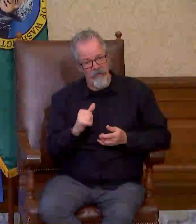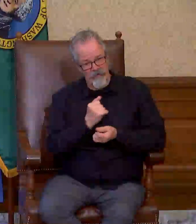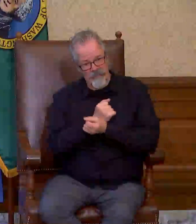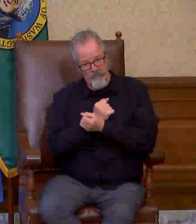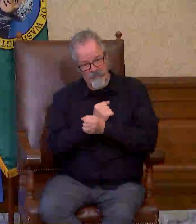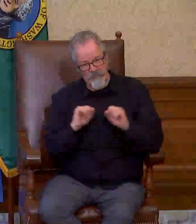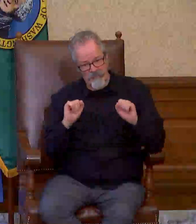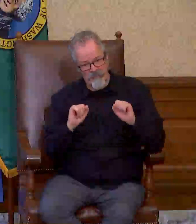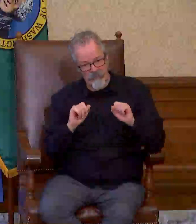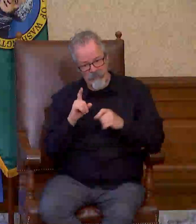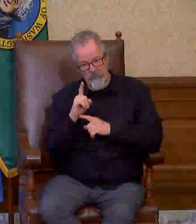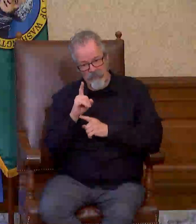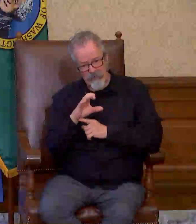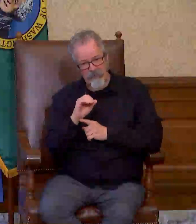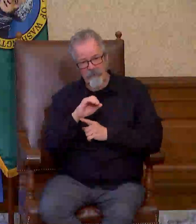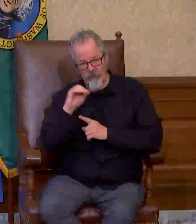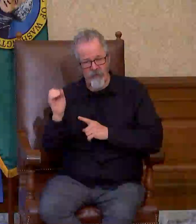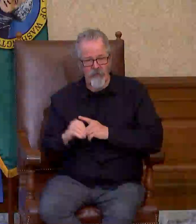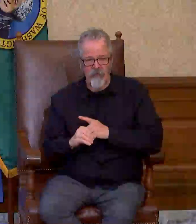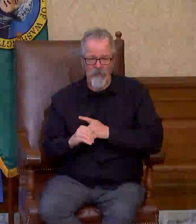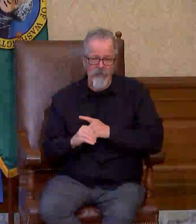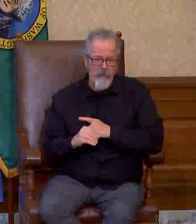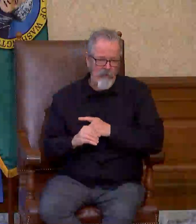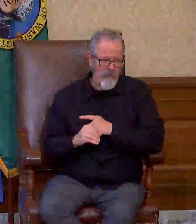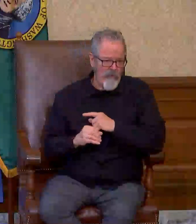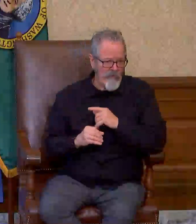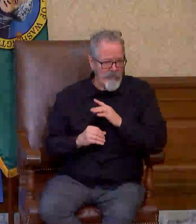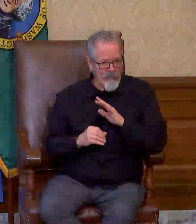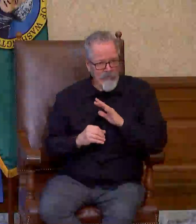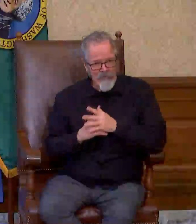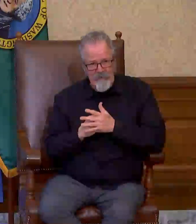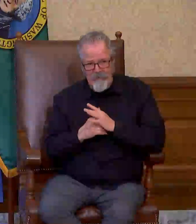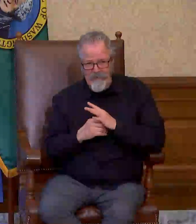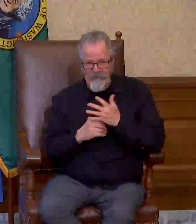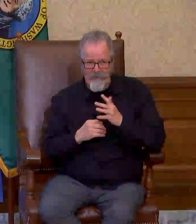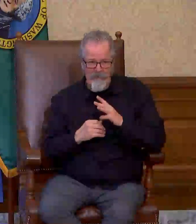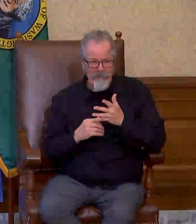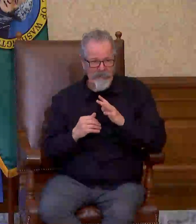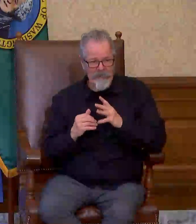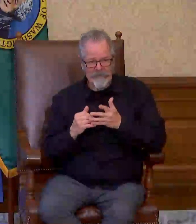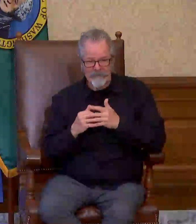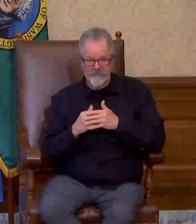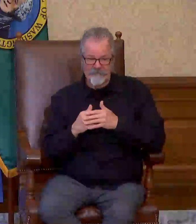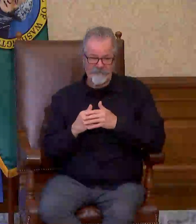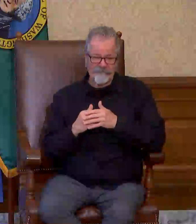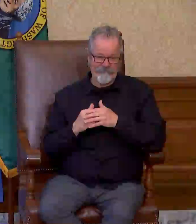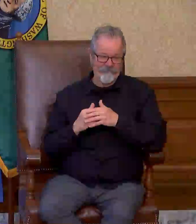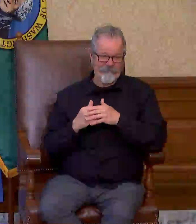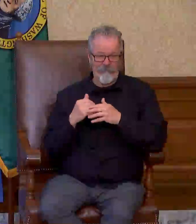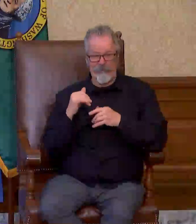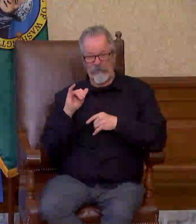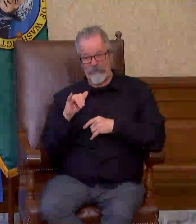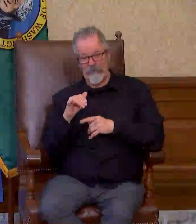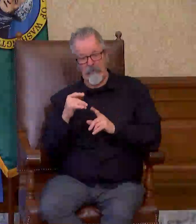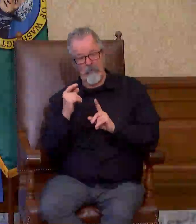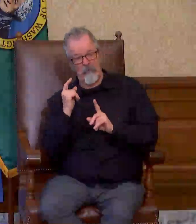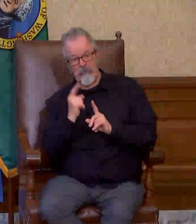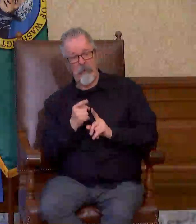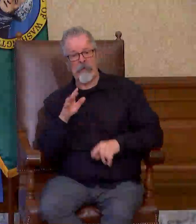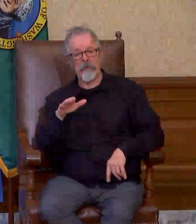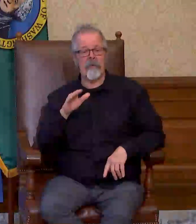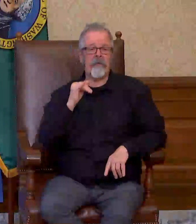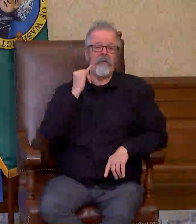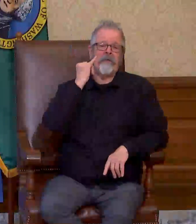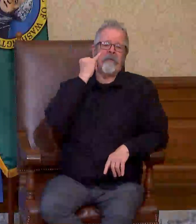around inspires or enables you to have more physical interactions. When you drive somewhere, you stop at the gas station, you talk to people,